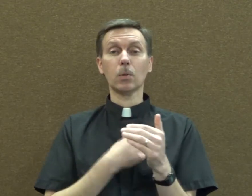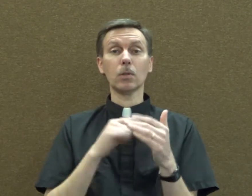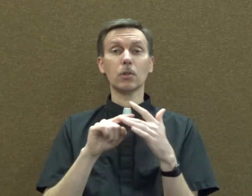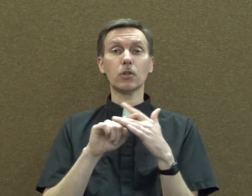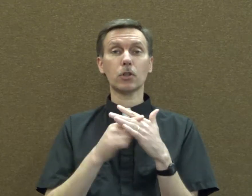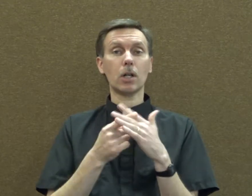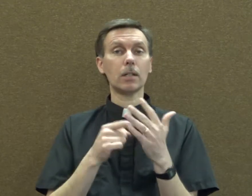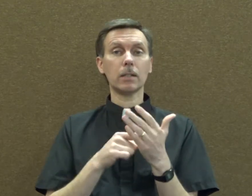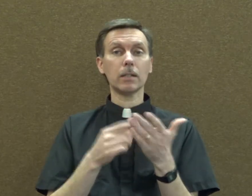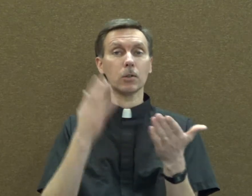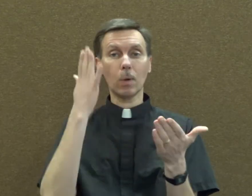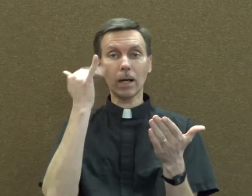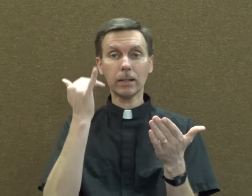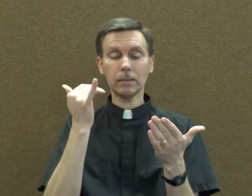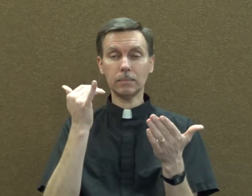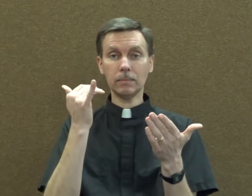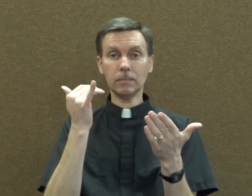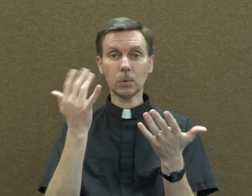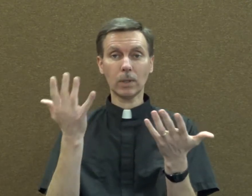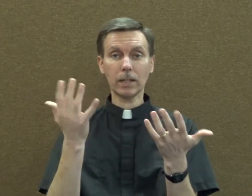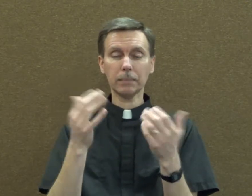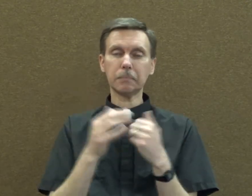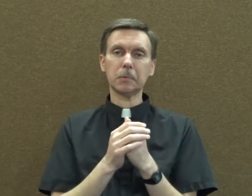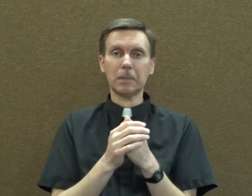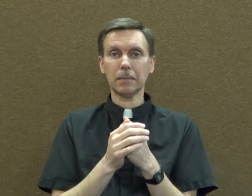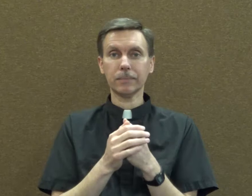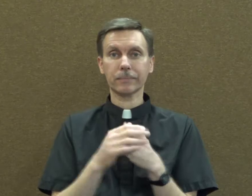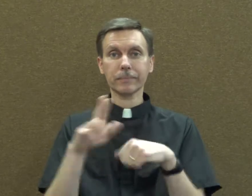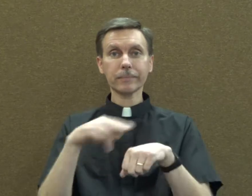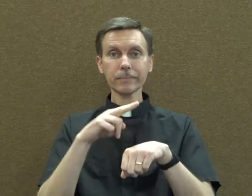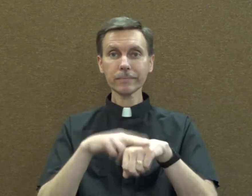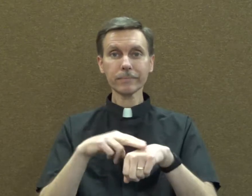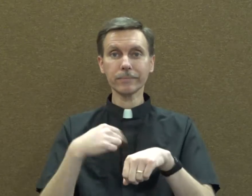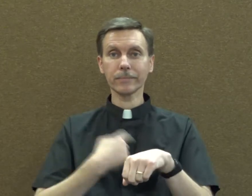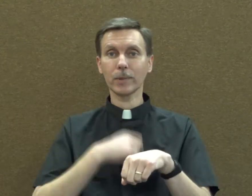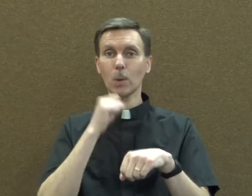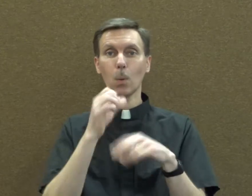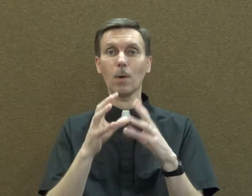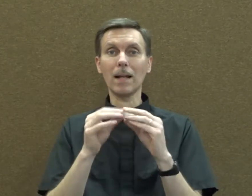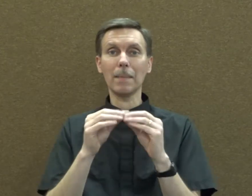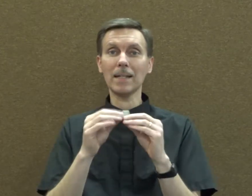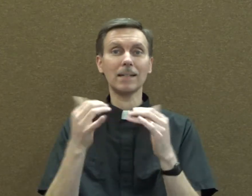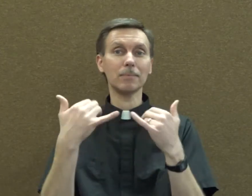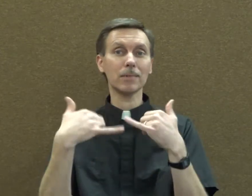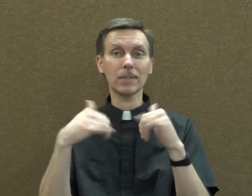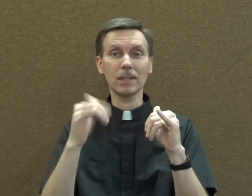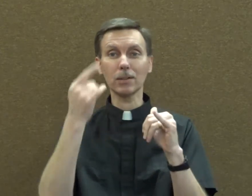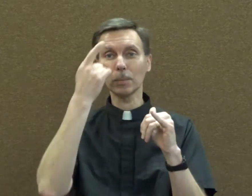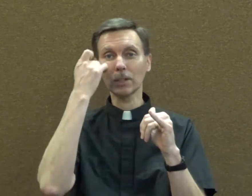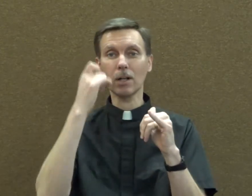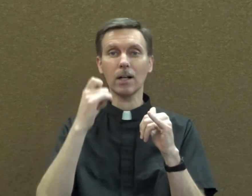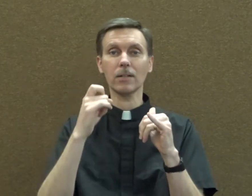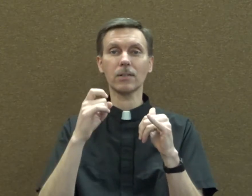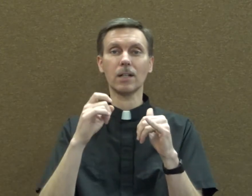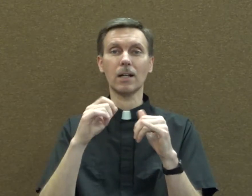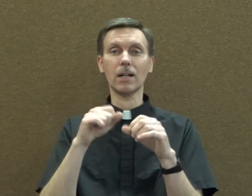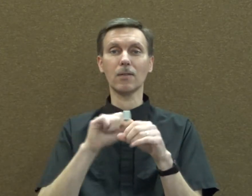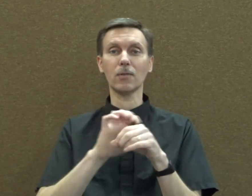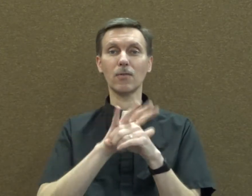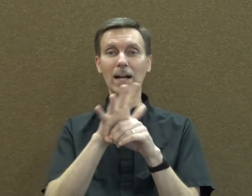We're starting this why? Well, we're not meeting still because of the